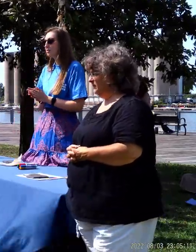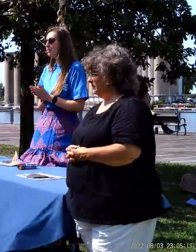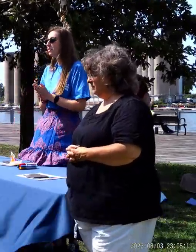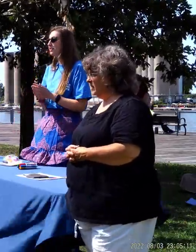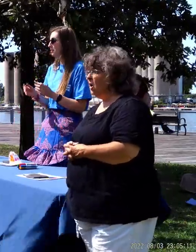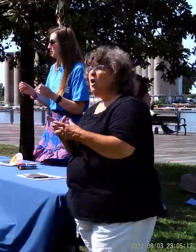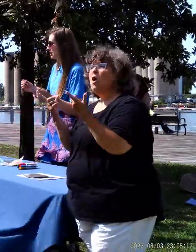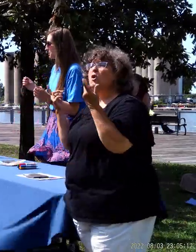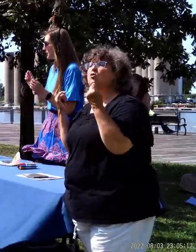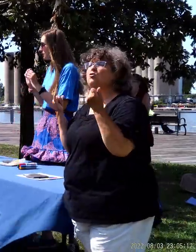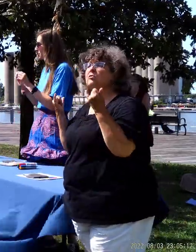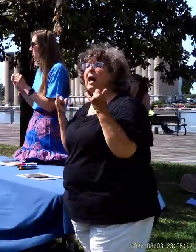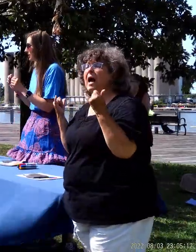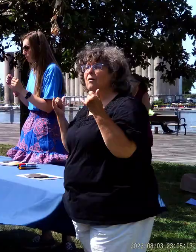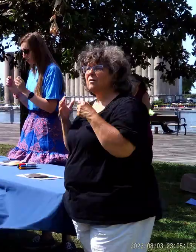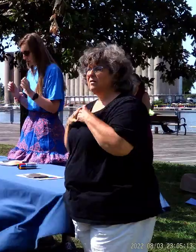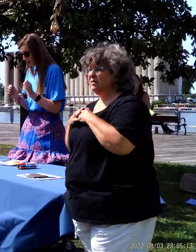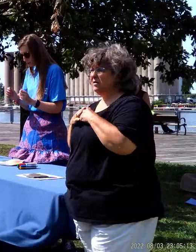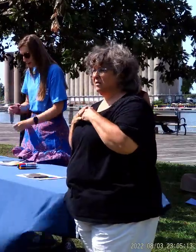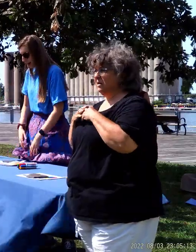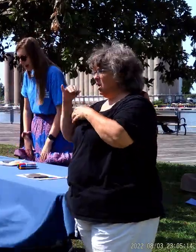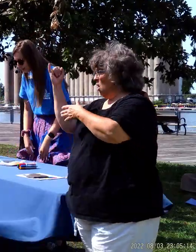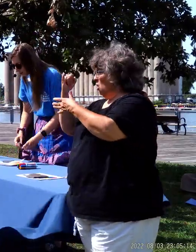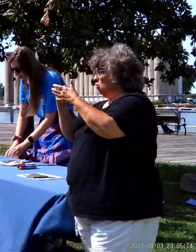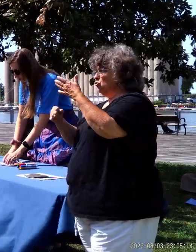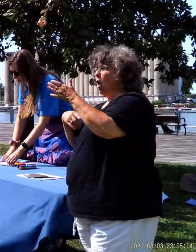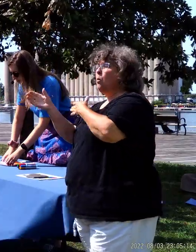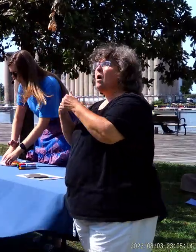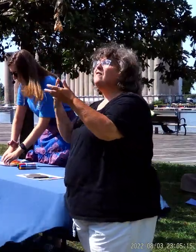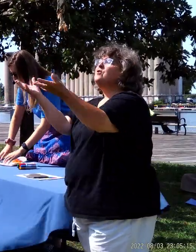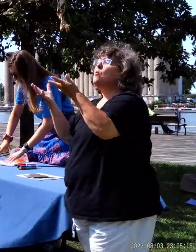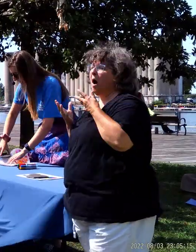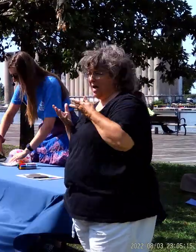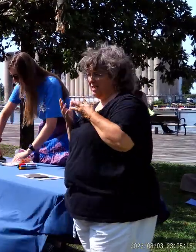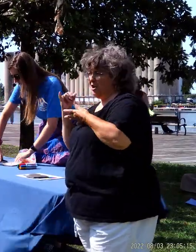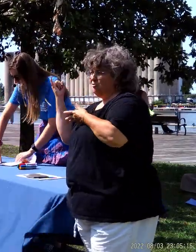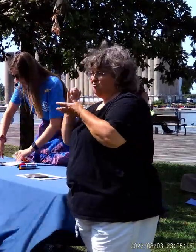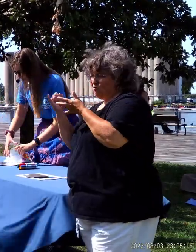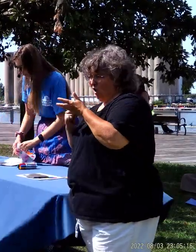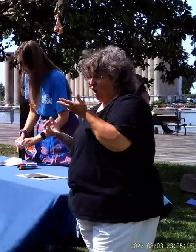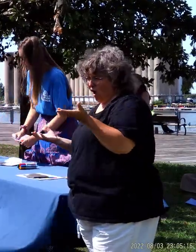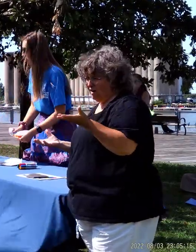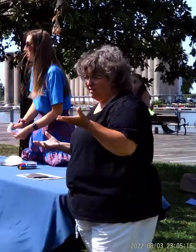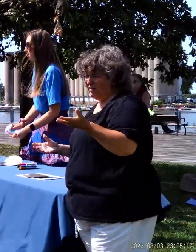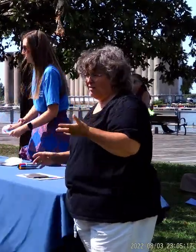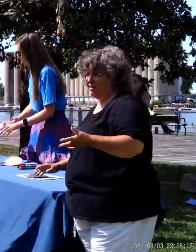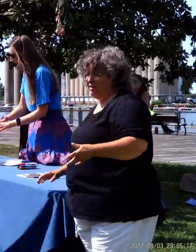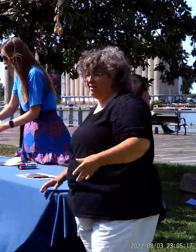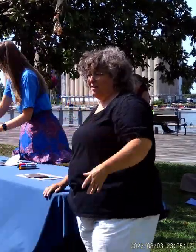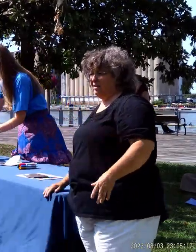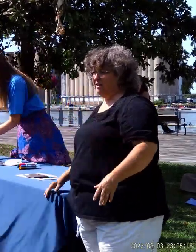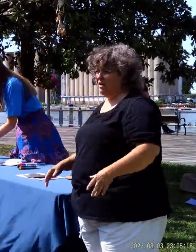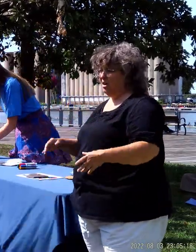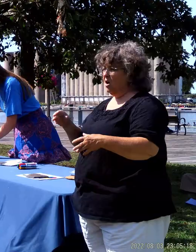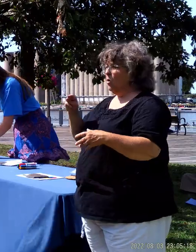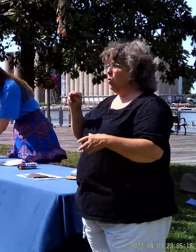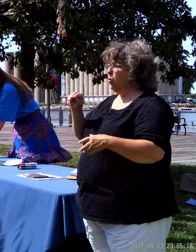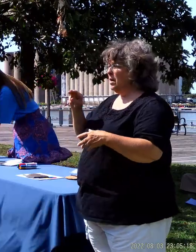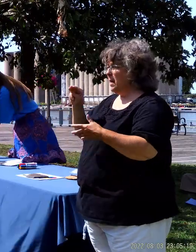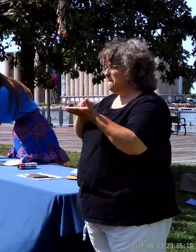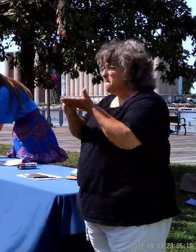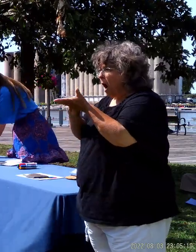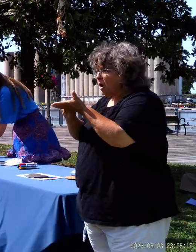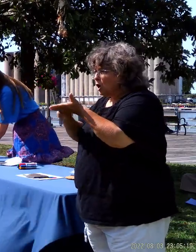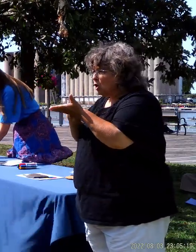So what we're going to do is we are going to draw whatever you want on your coffee filter with your markers. I'm going